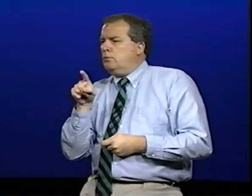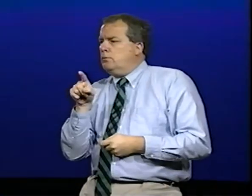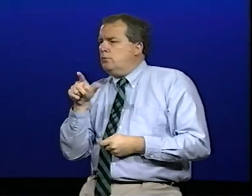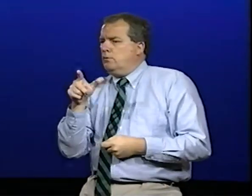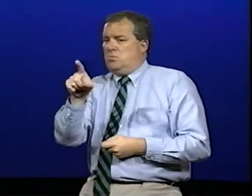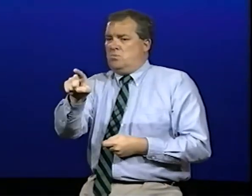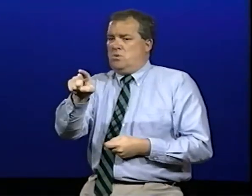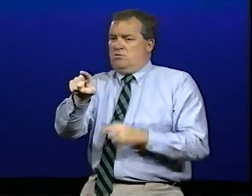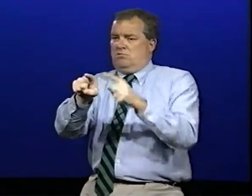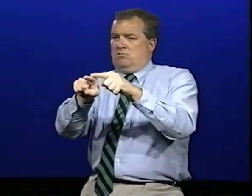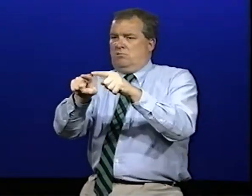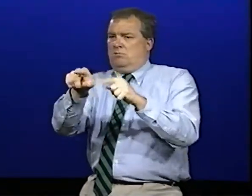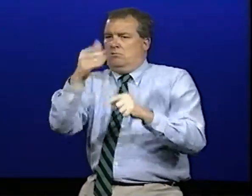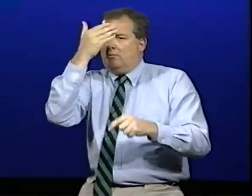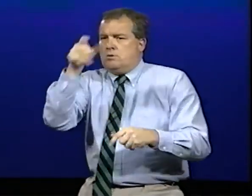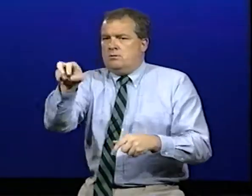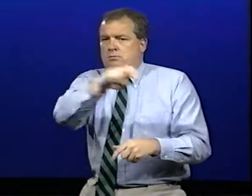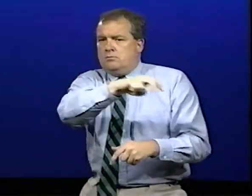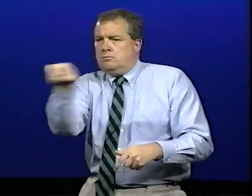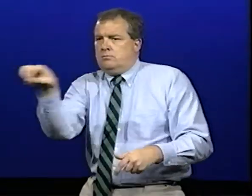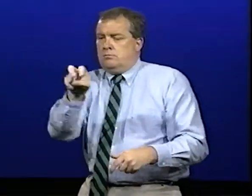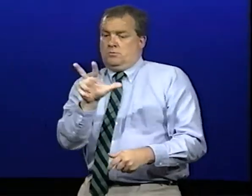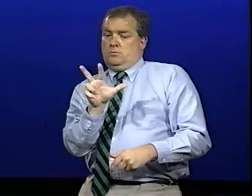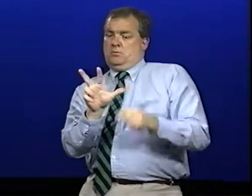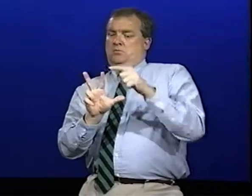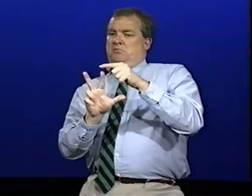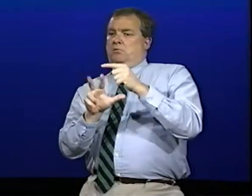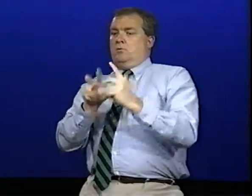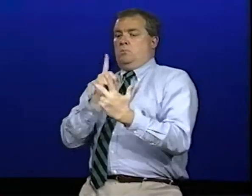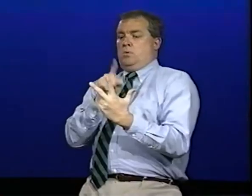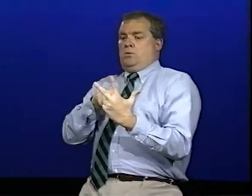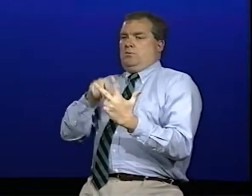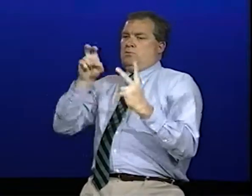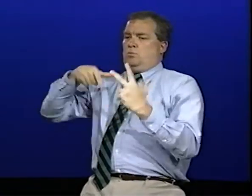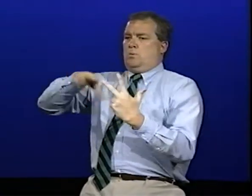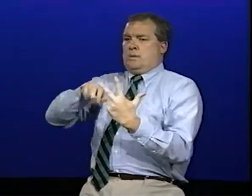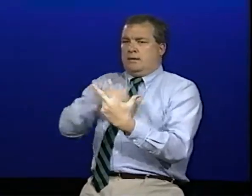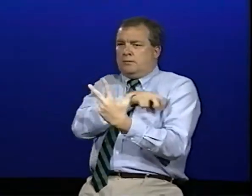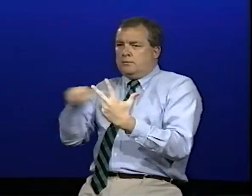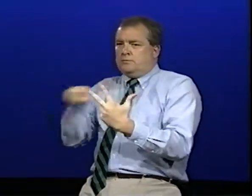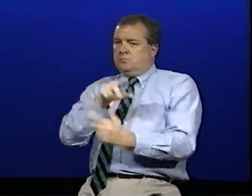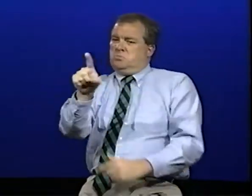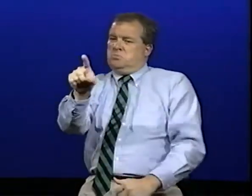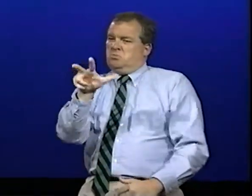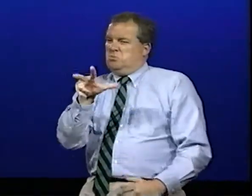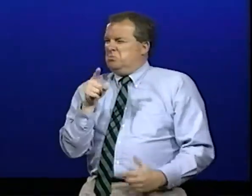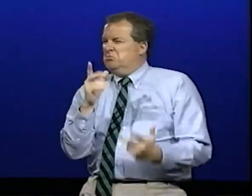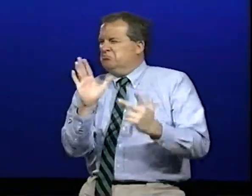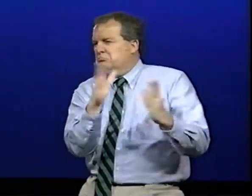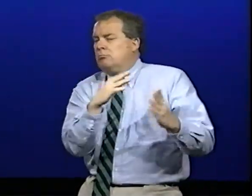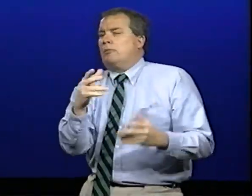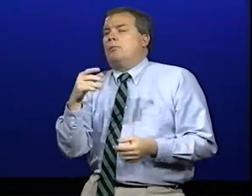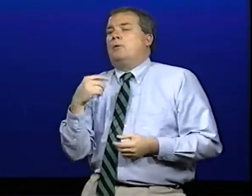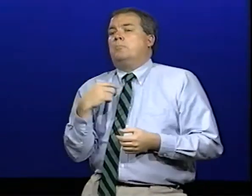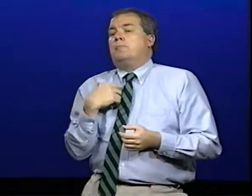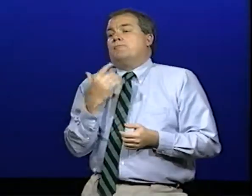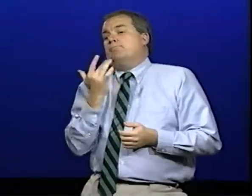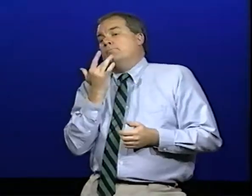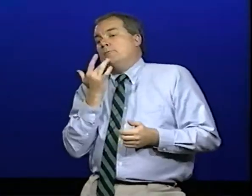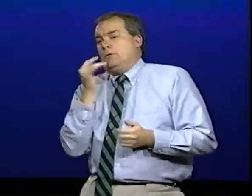And it may be better to set up a 1-3-1, where you have one person up front in the